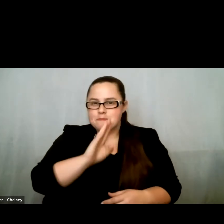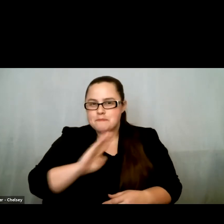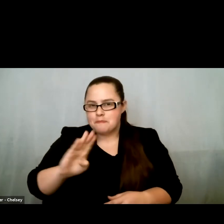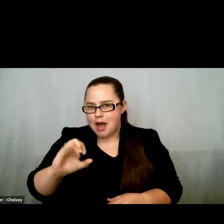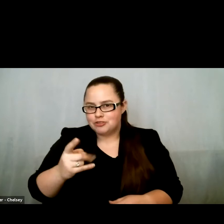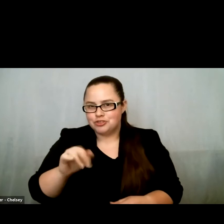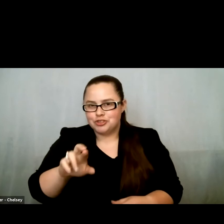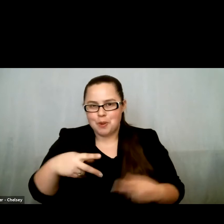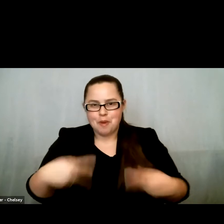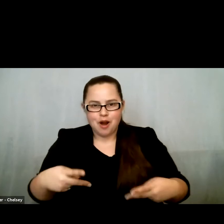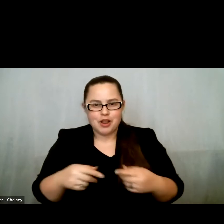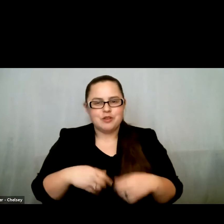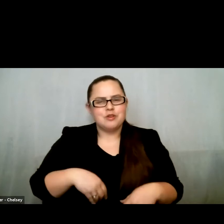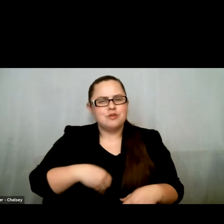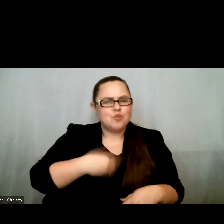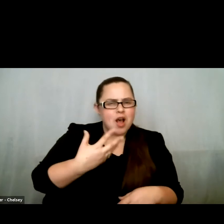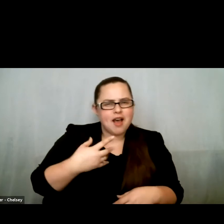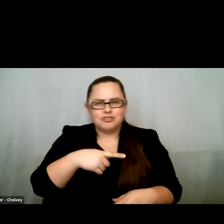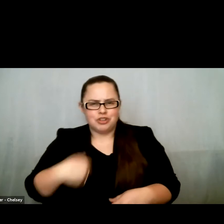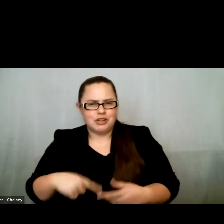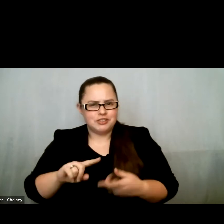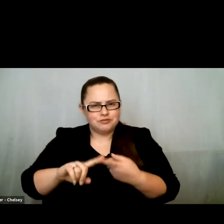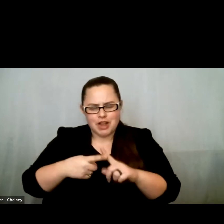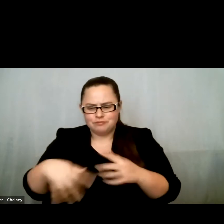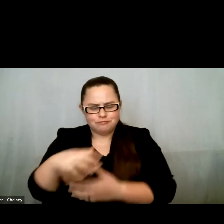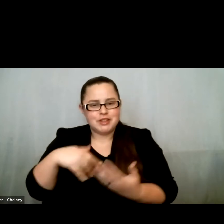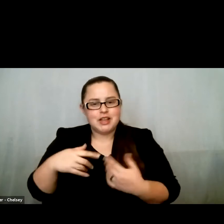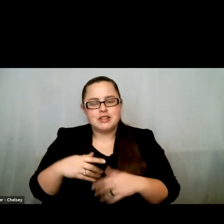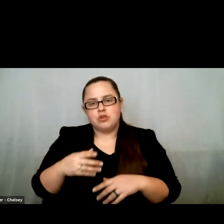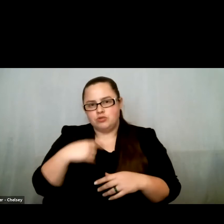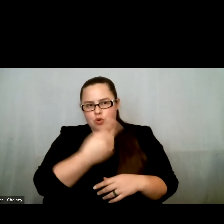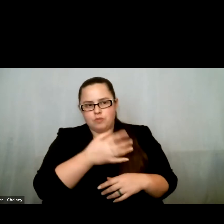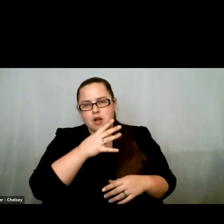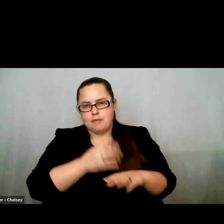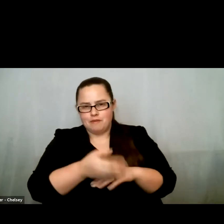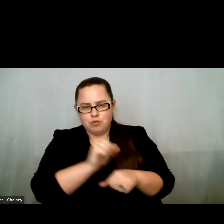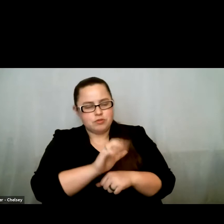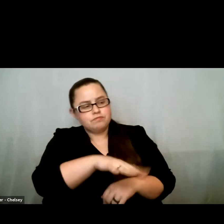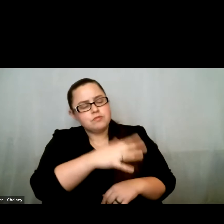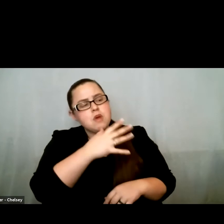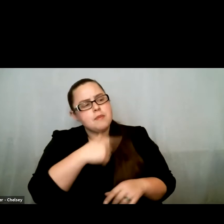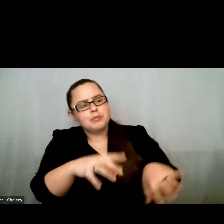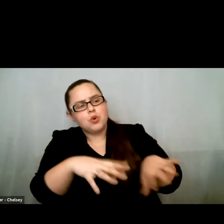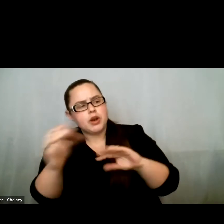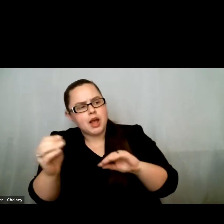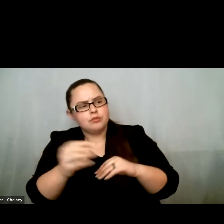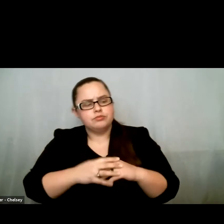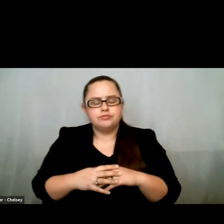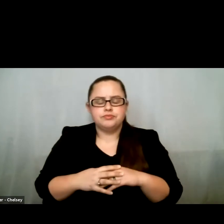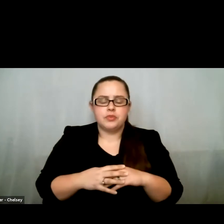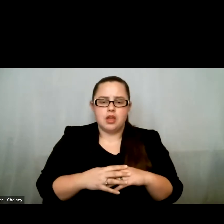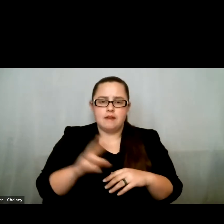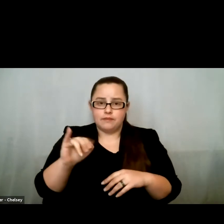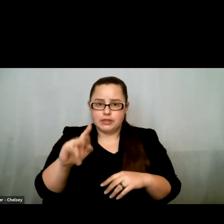Chinese. He told his mom after work, "Mom, I'm going out." And Vincent's